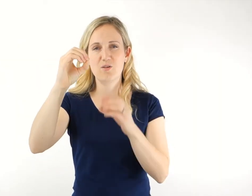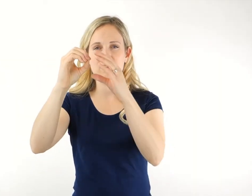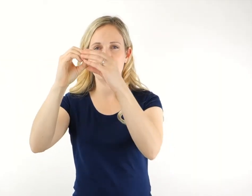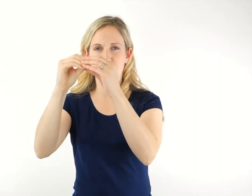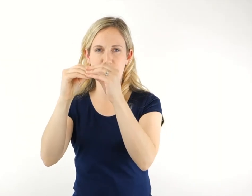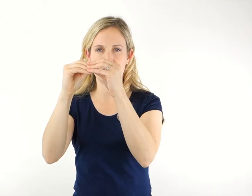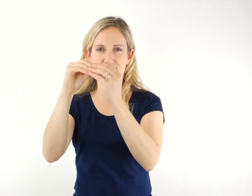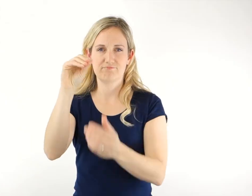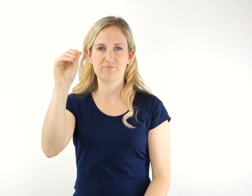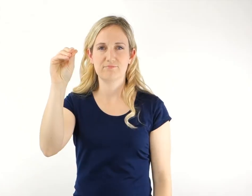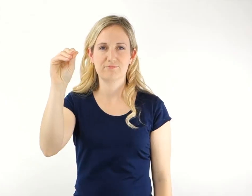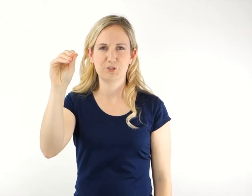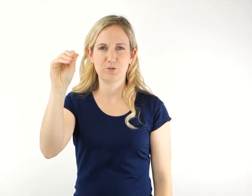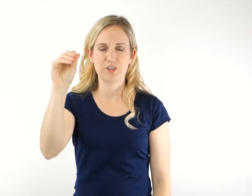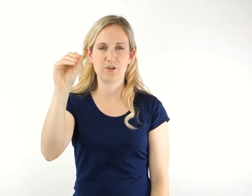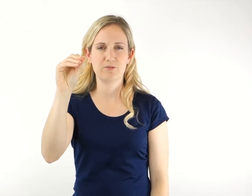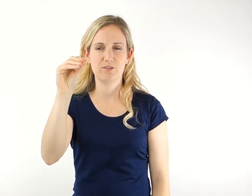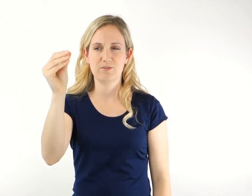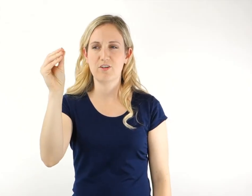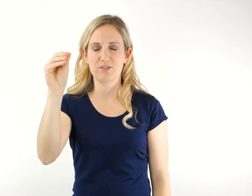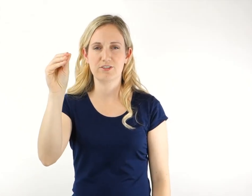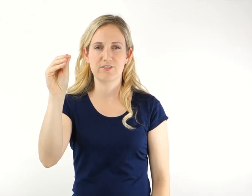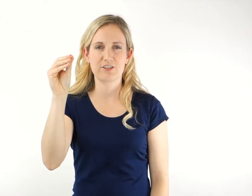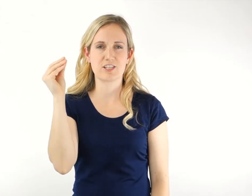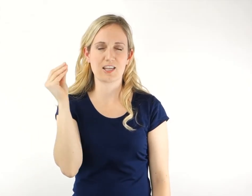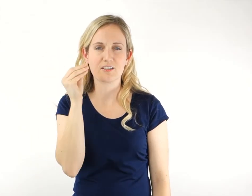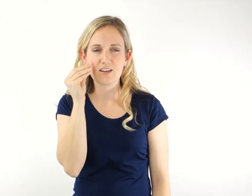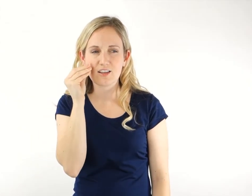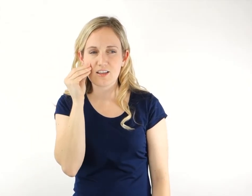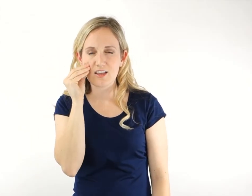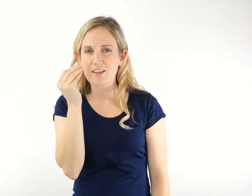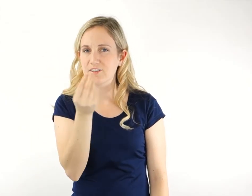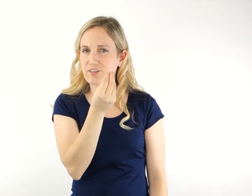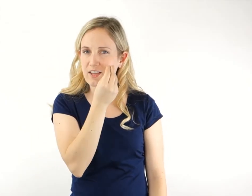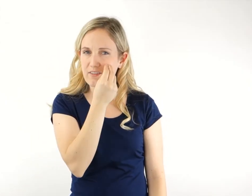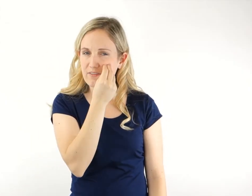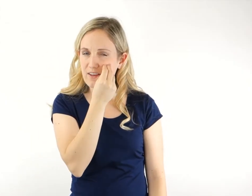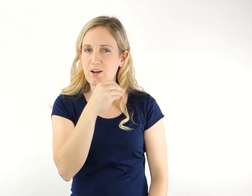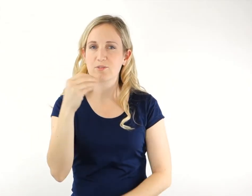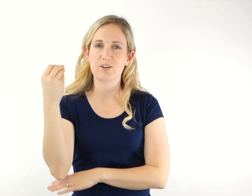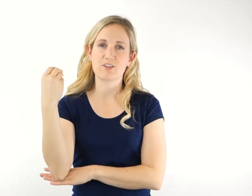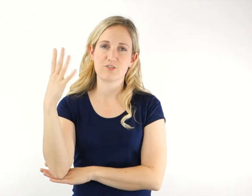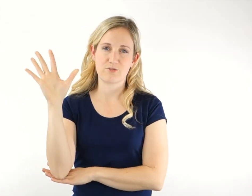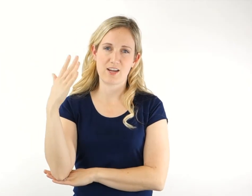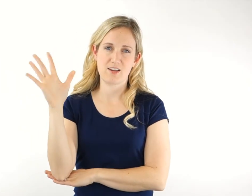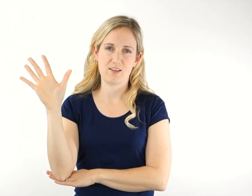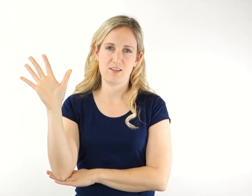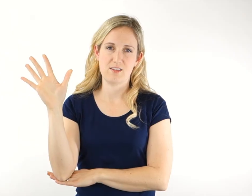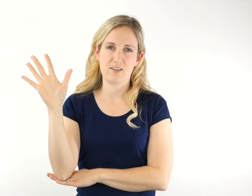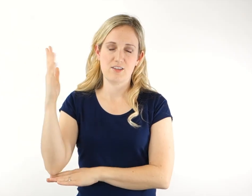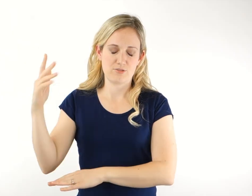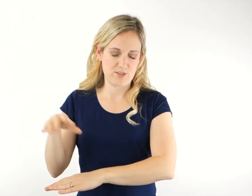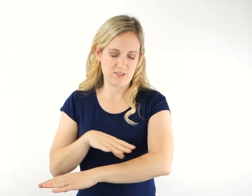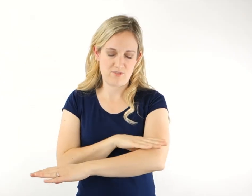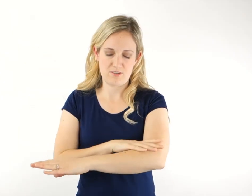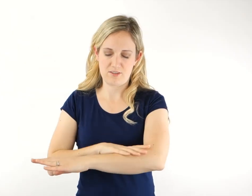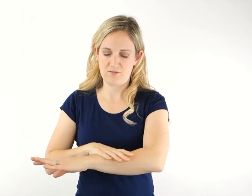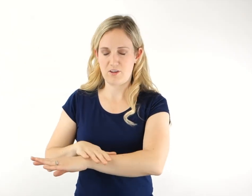and then you squish it, squished O with all your fingers together. And then go like that, flower, tree. Tree is fun because you got